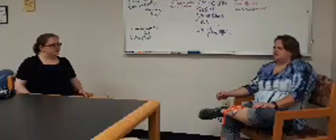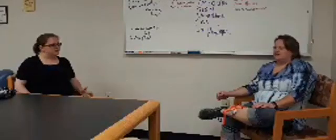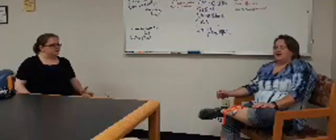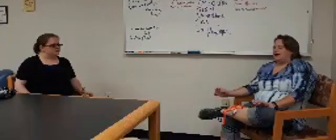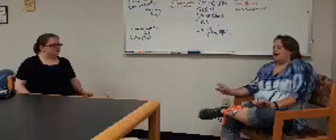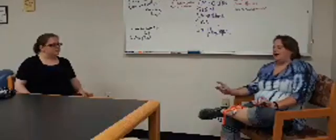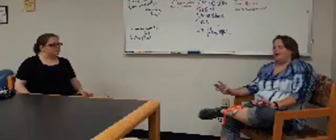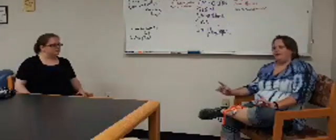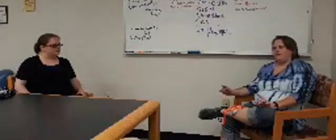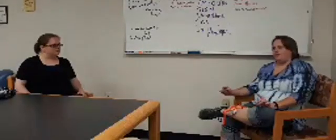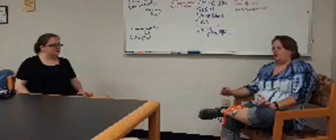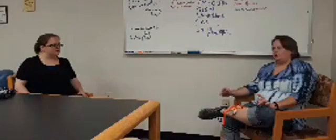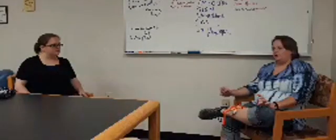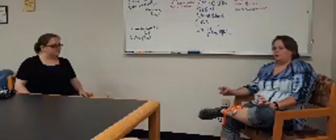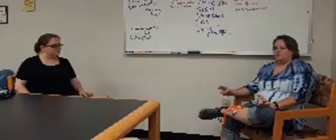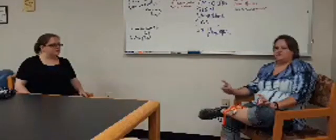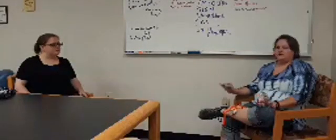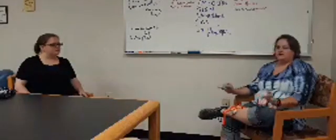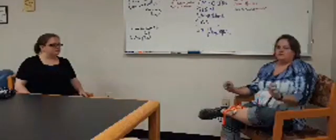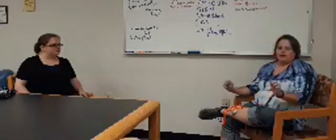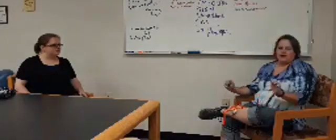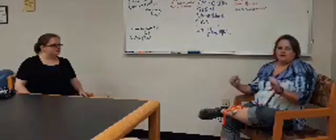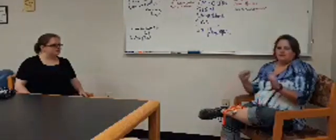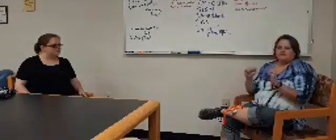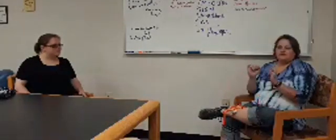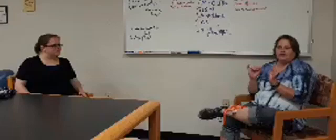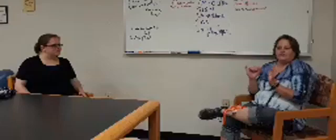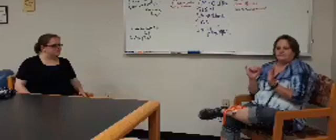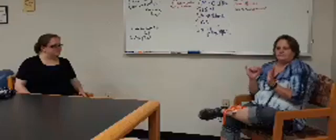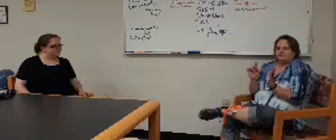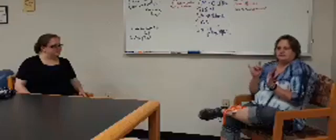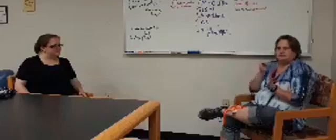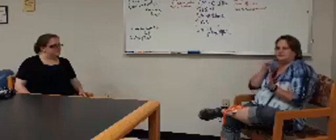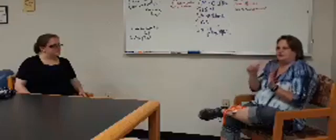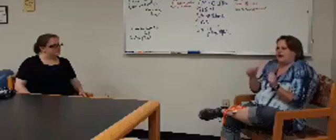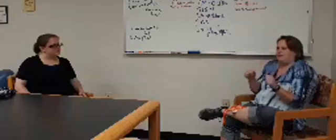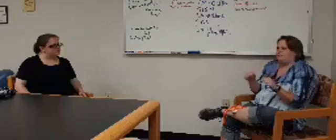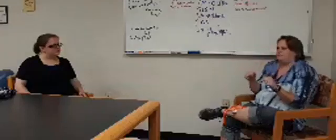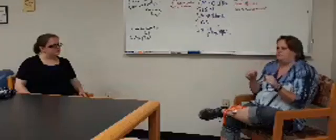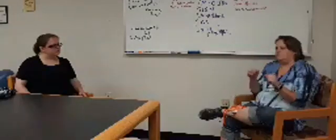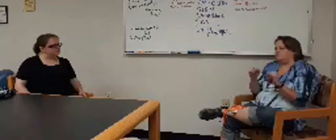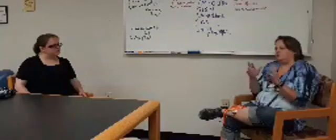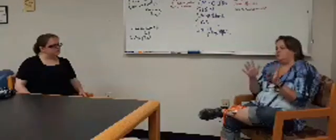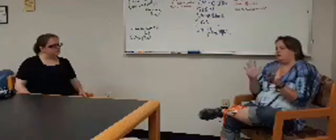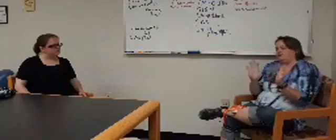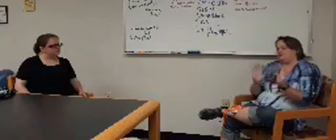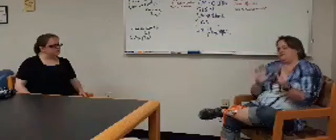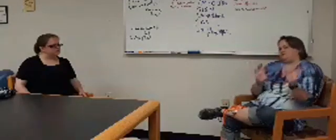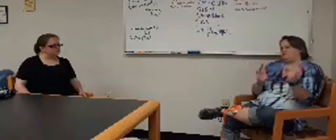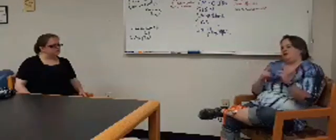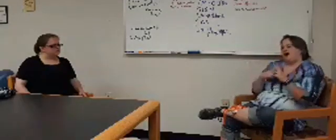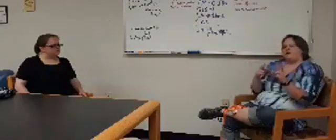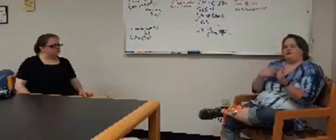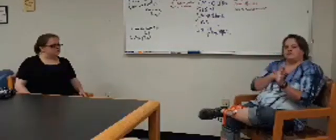I hate that word. Or like disabled or something. So I call myself